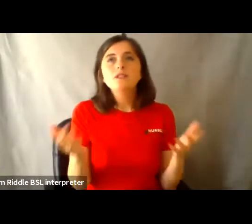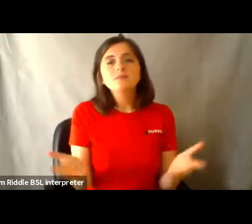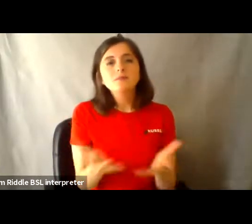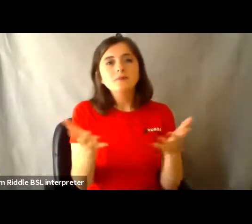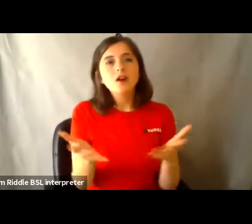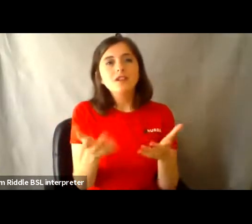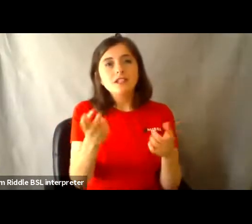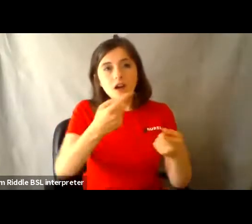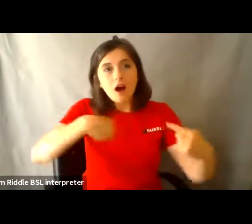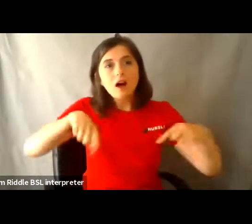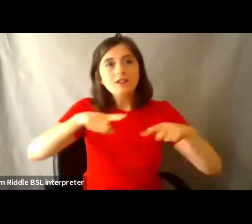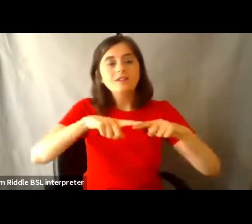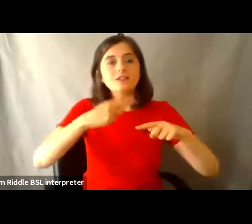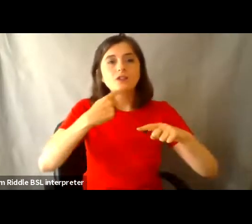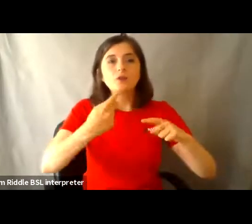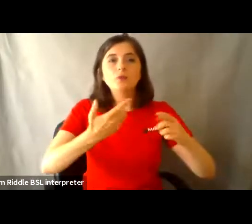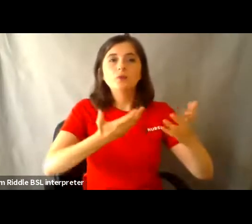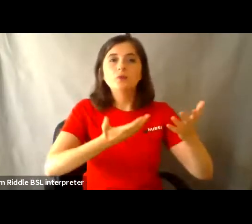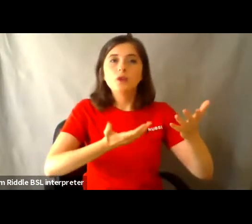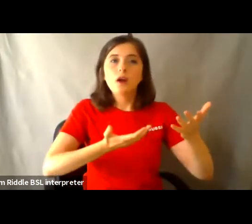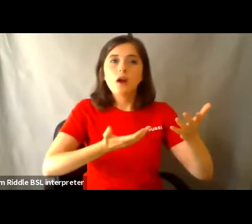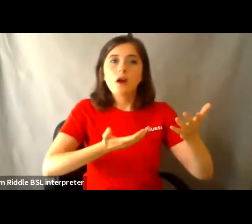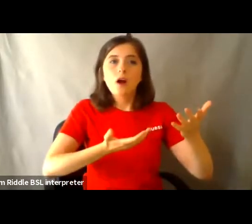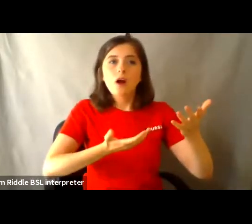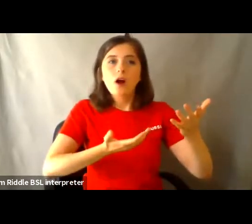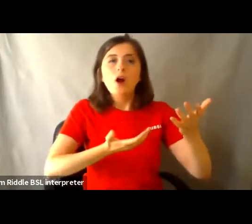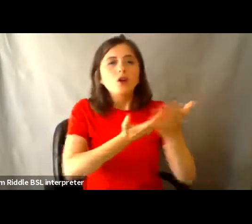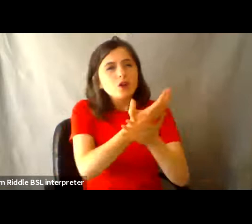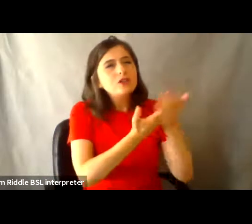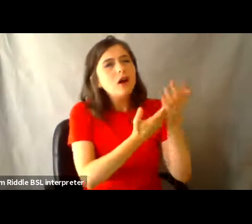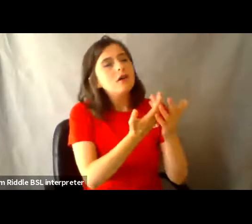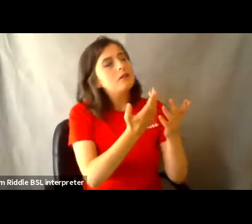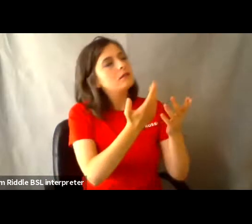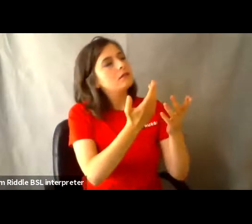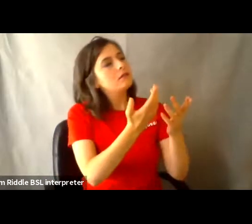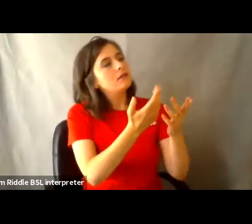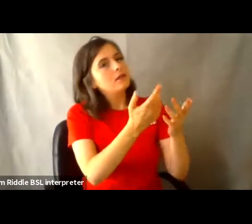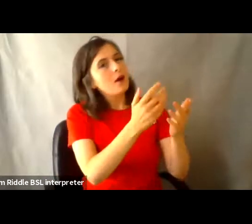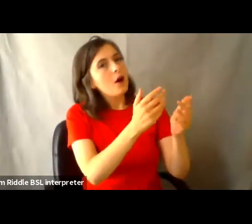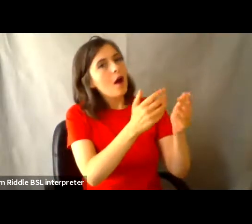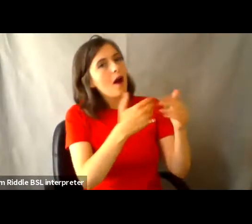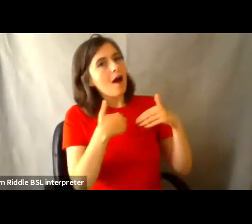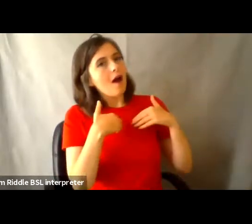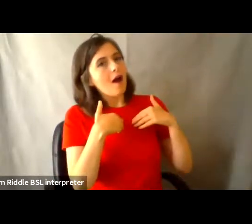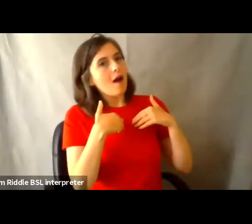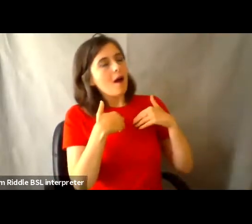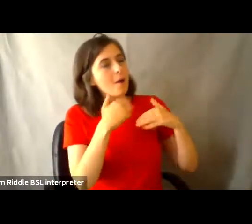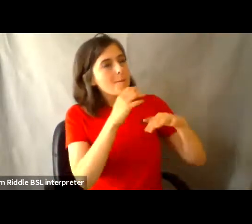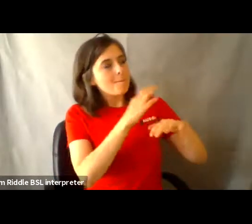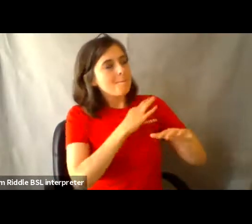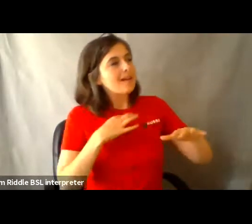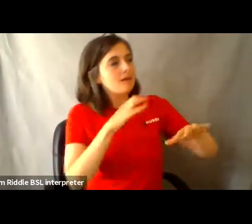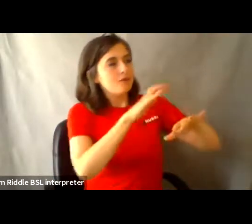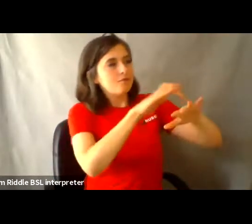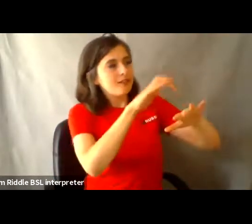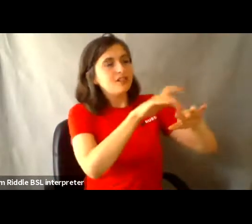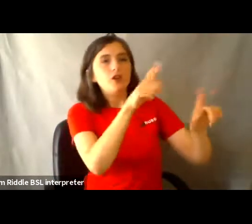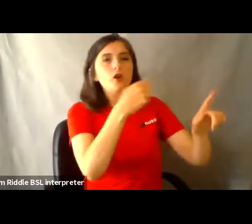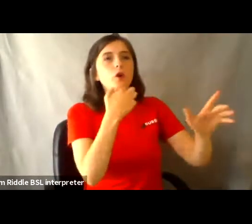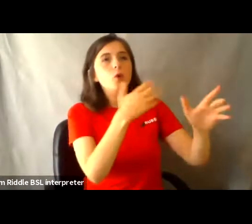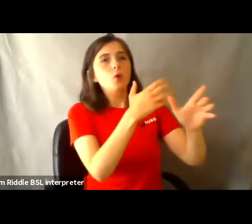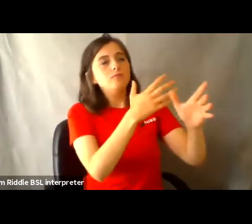us to consult those members of the medical profession who are sympathetic, who do understand, and who are fighting for